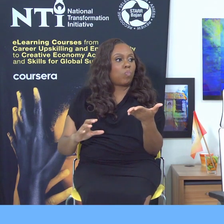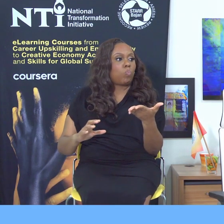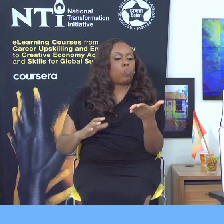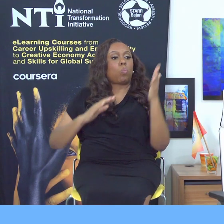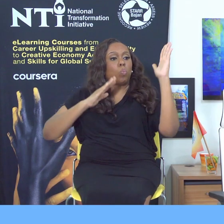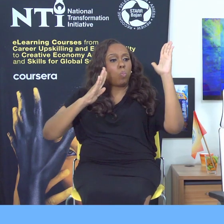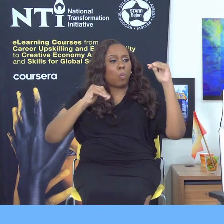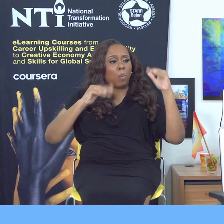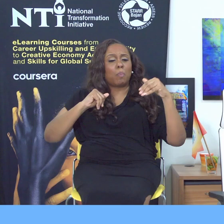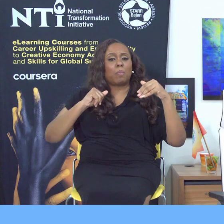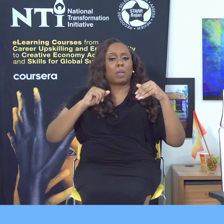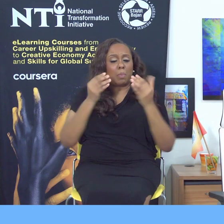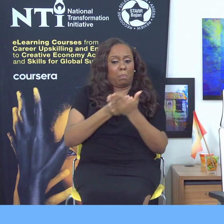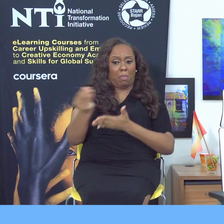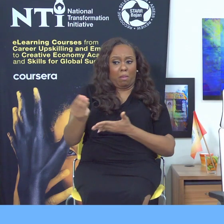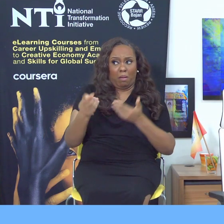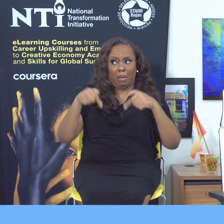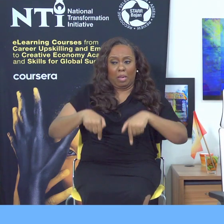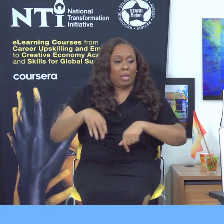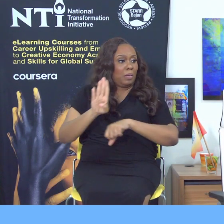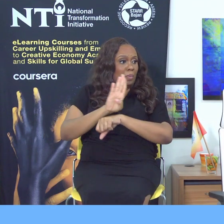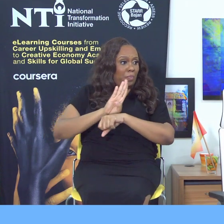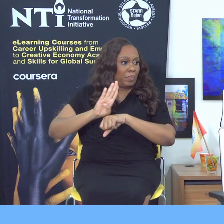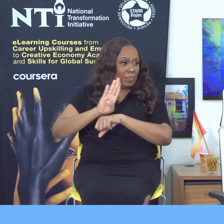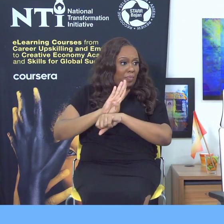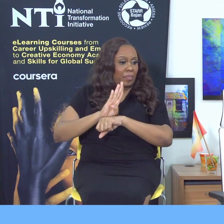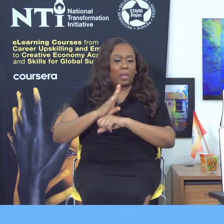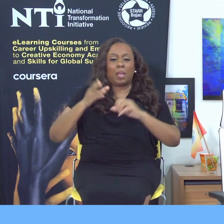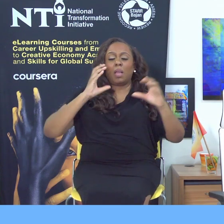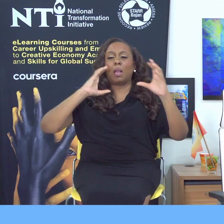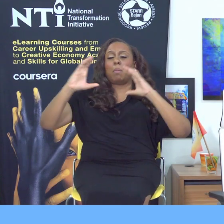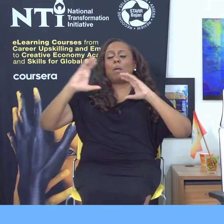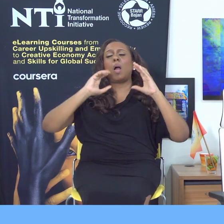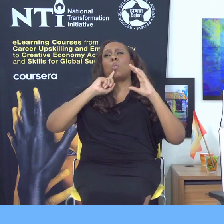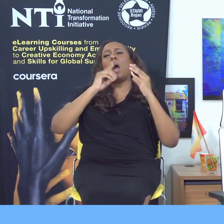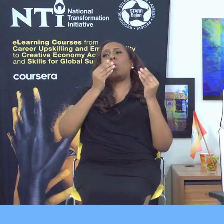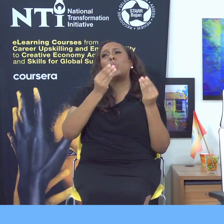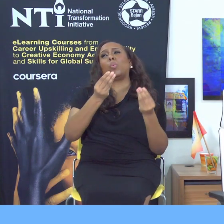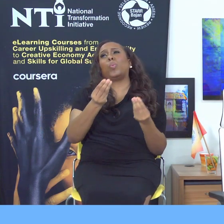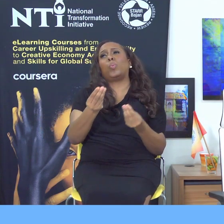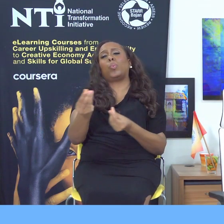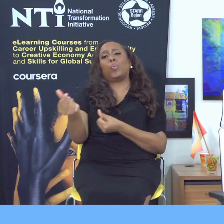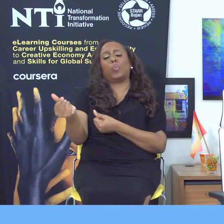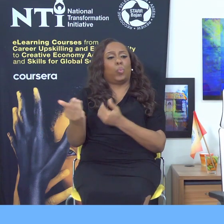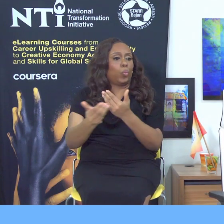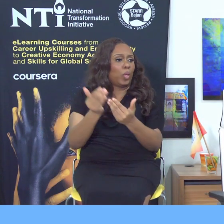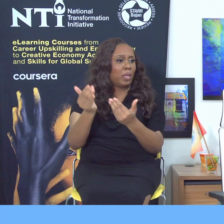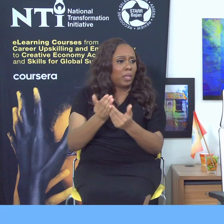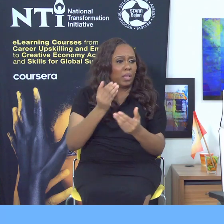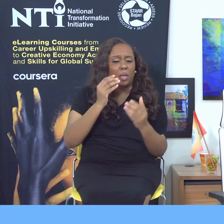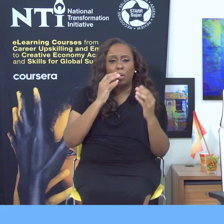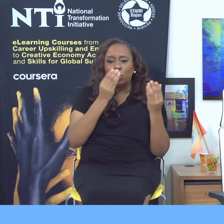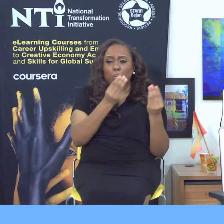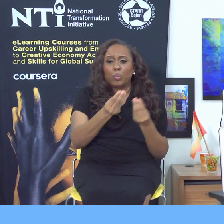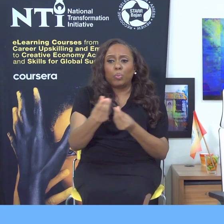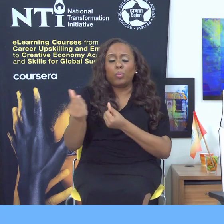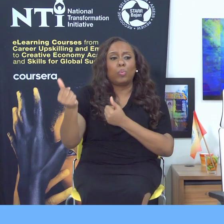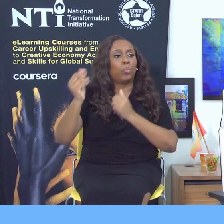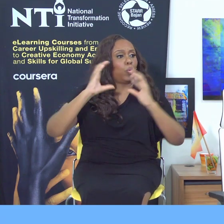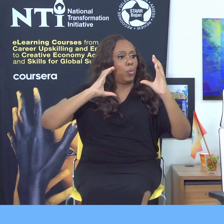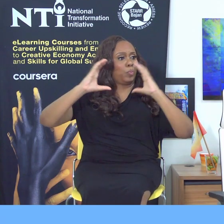available here in Barbados, which can make communication very easy, making